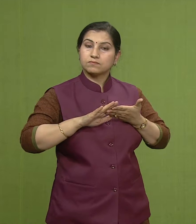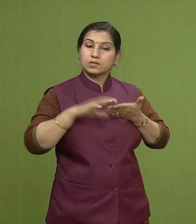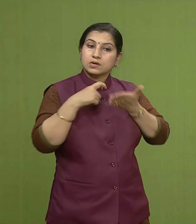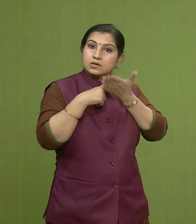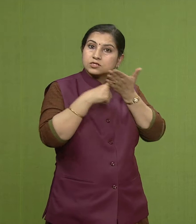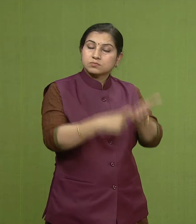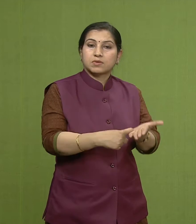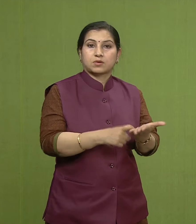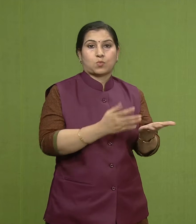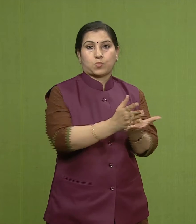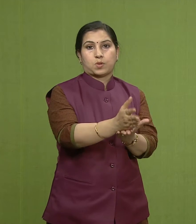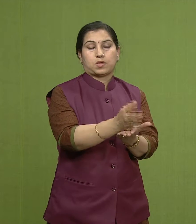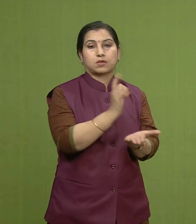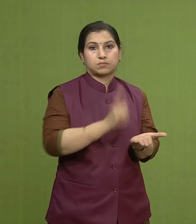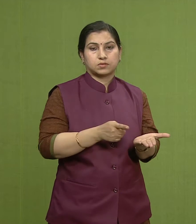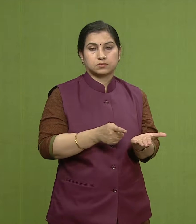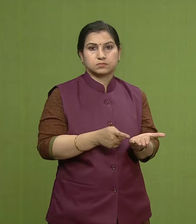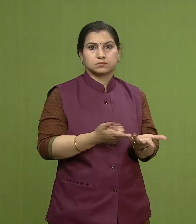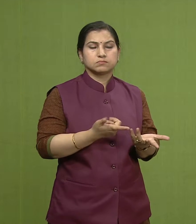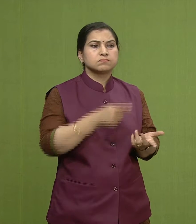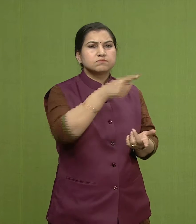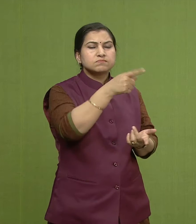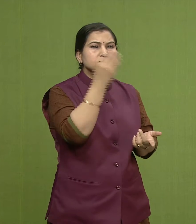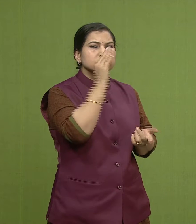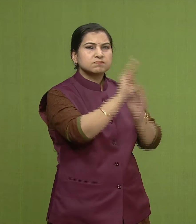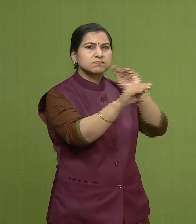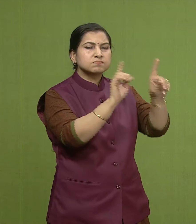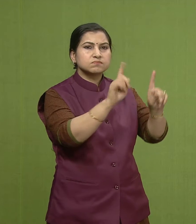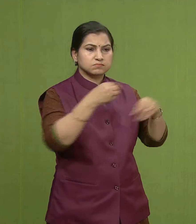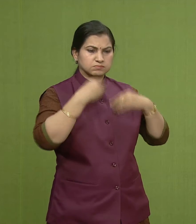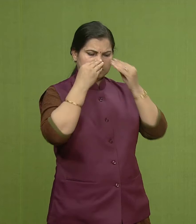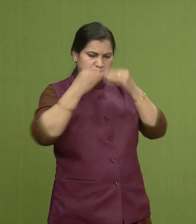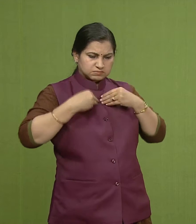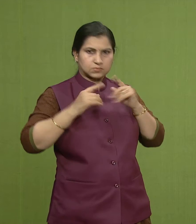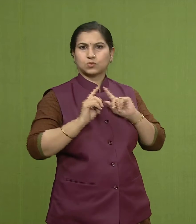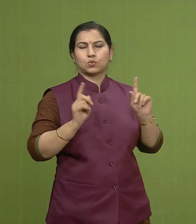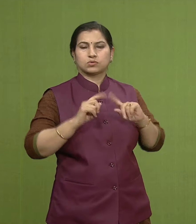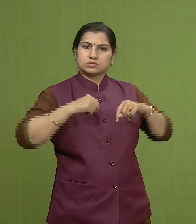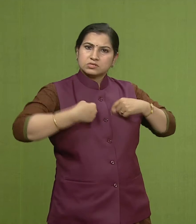manner without putting down either themselves or the other person.